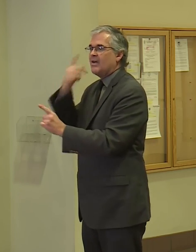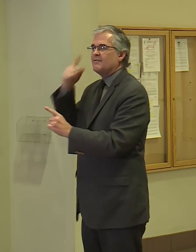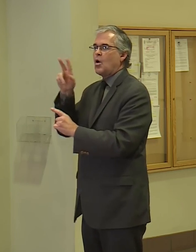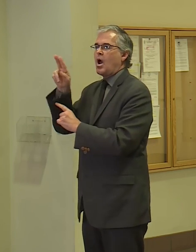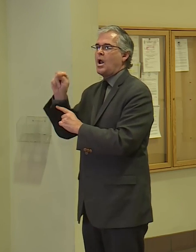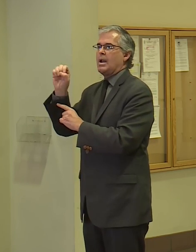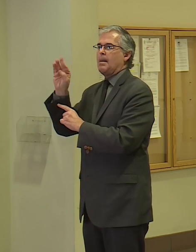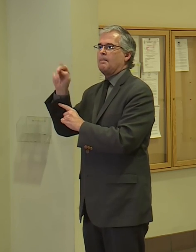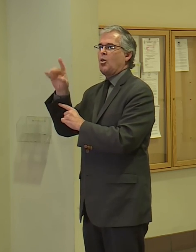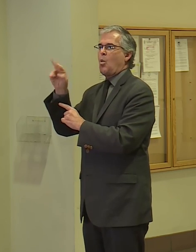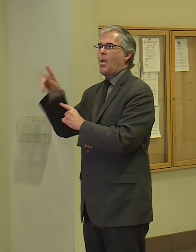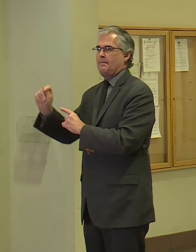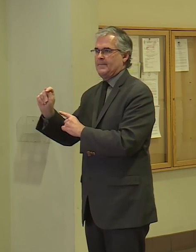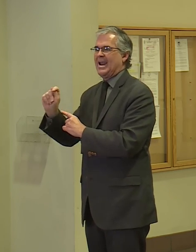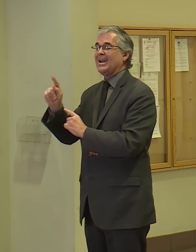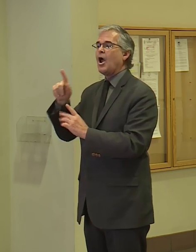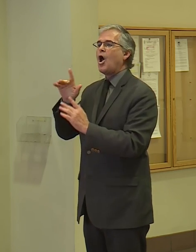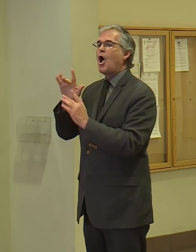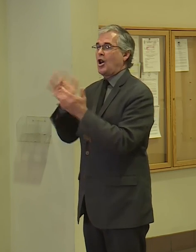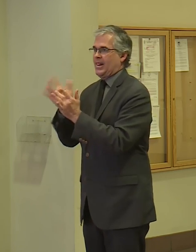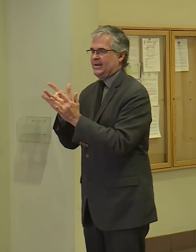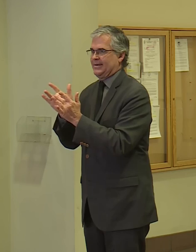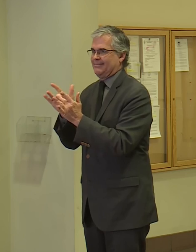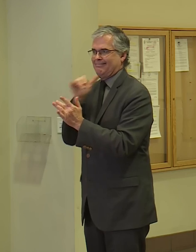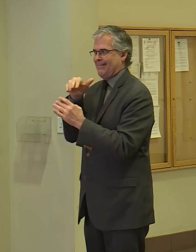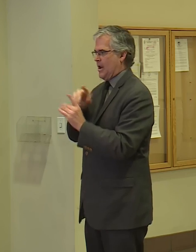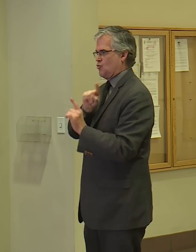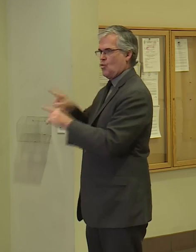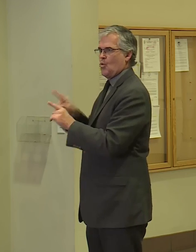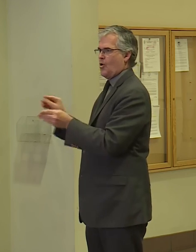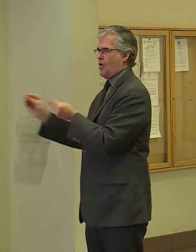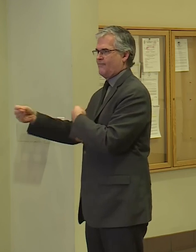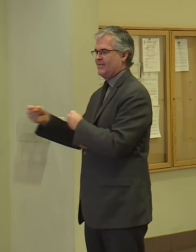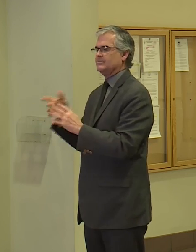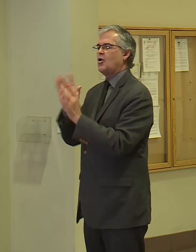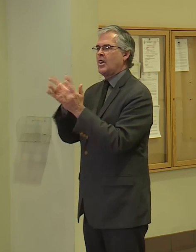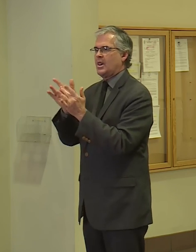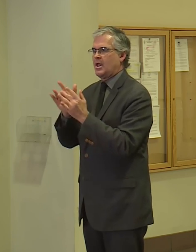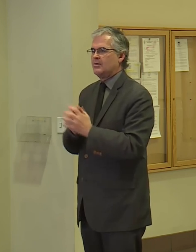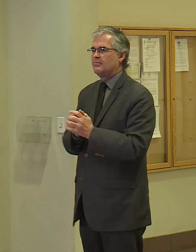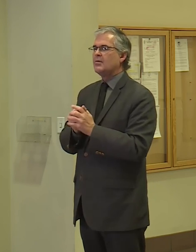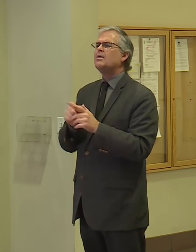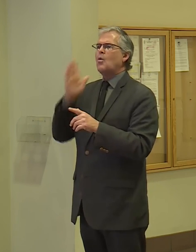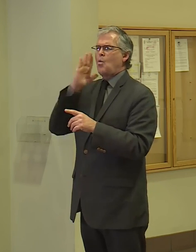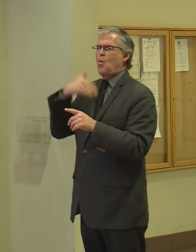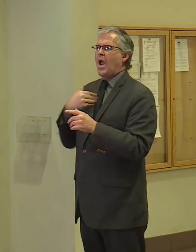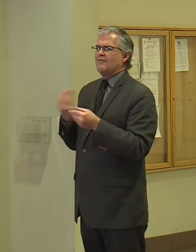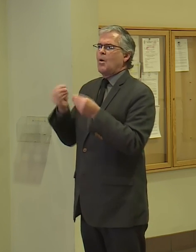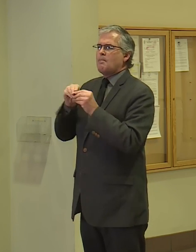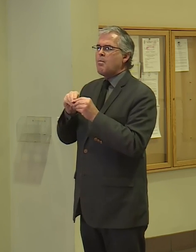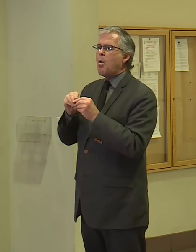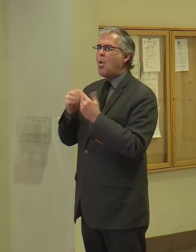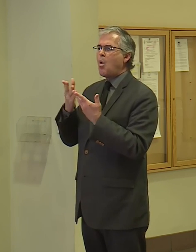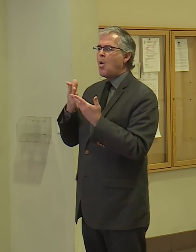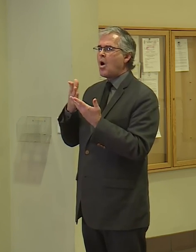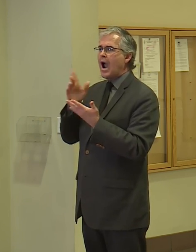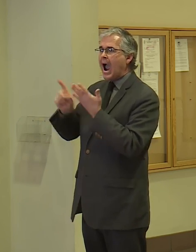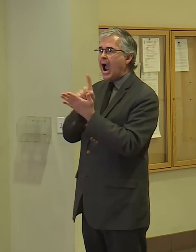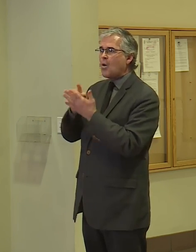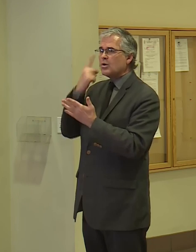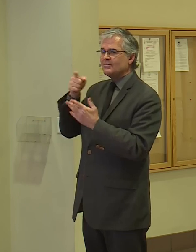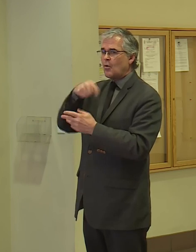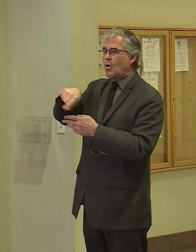your claims online the state has prepared for an expected increase by extending call center hours for individuals who cannot access